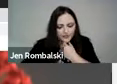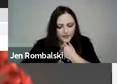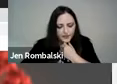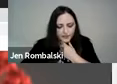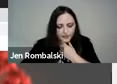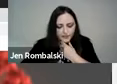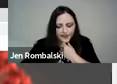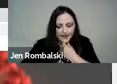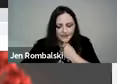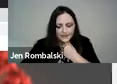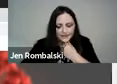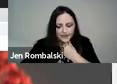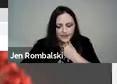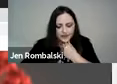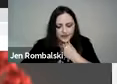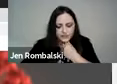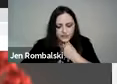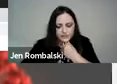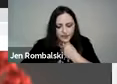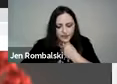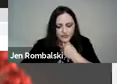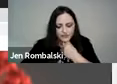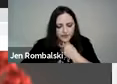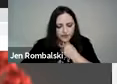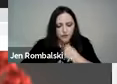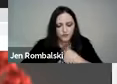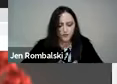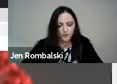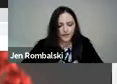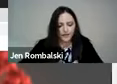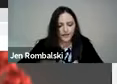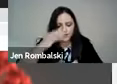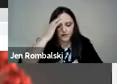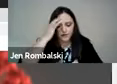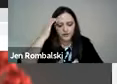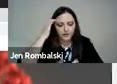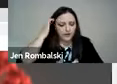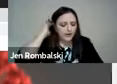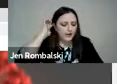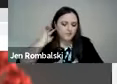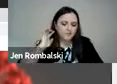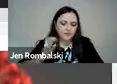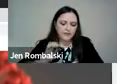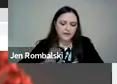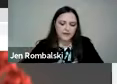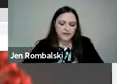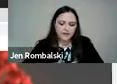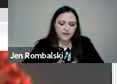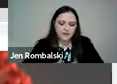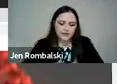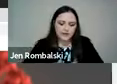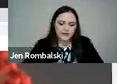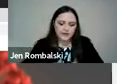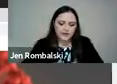So I think with that, I just want to make one more reminder